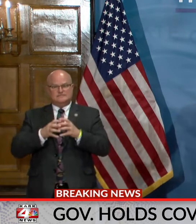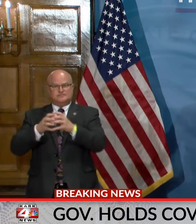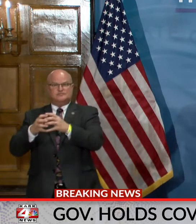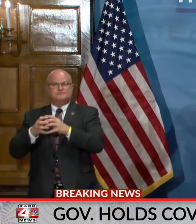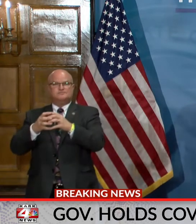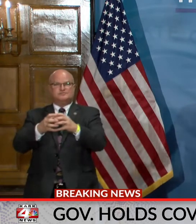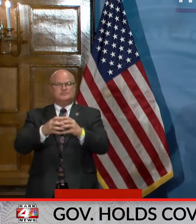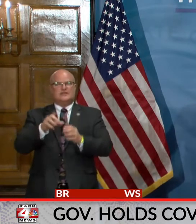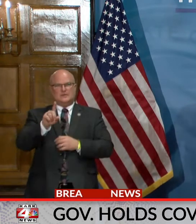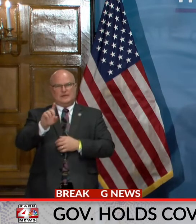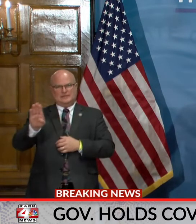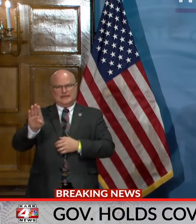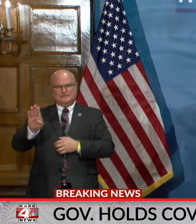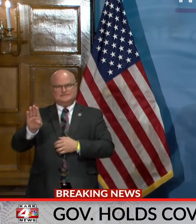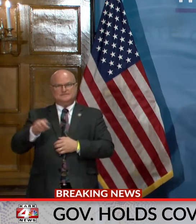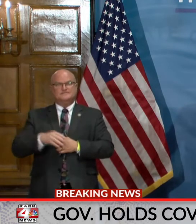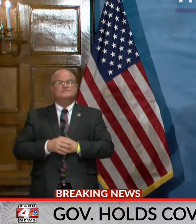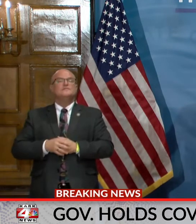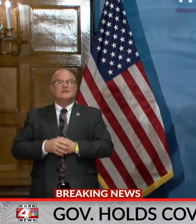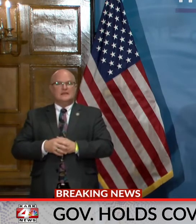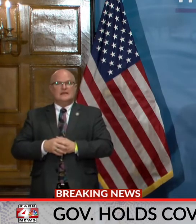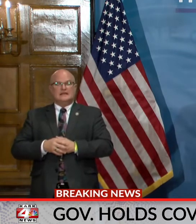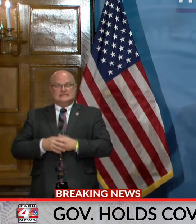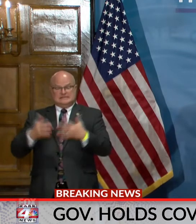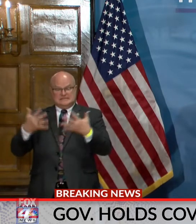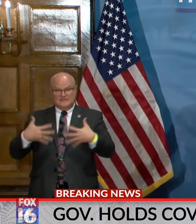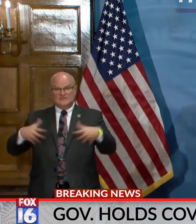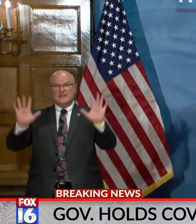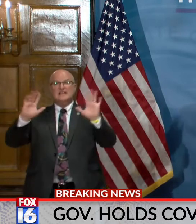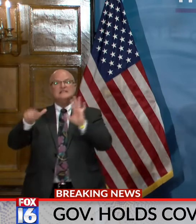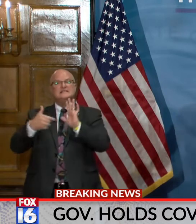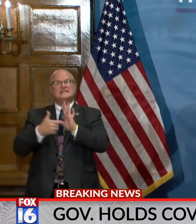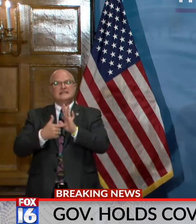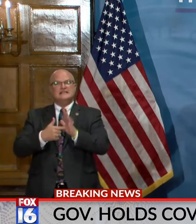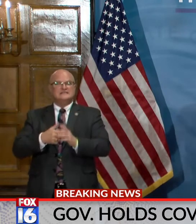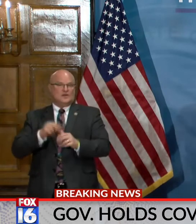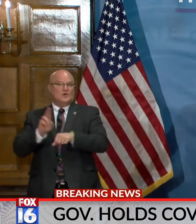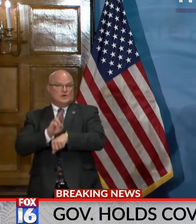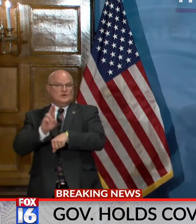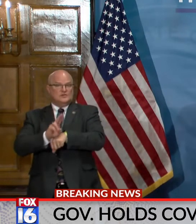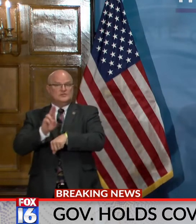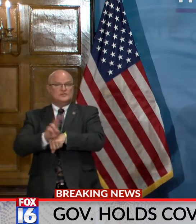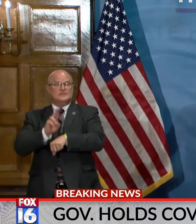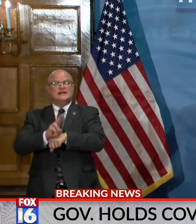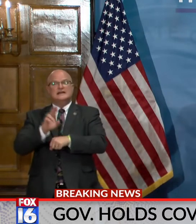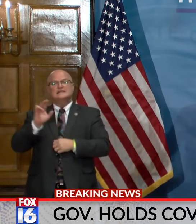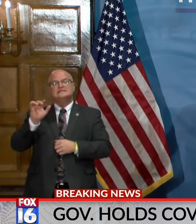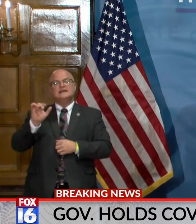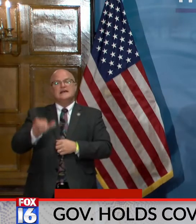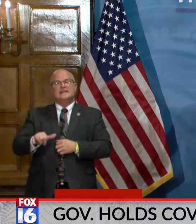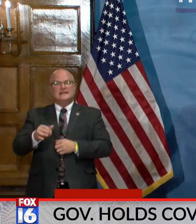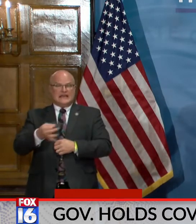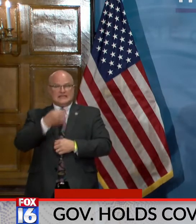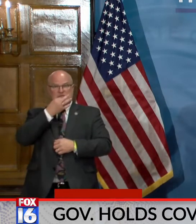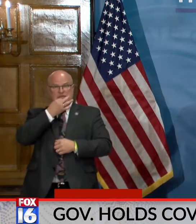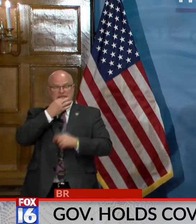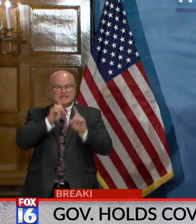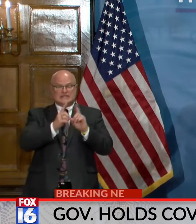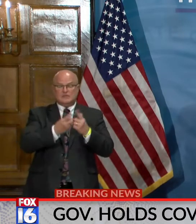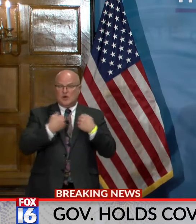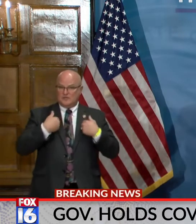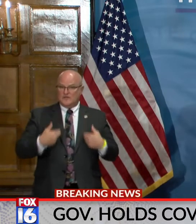get to 1B. To carry out this mission, we're not only going to utilize the expertise of the Department